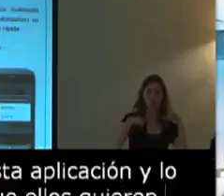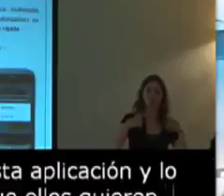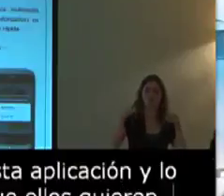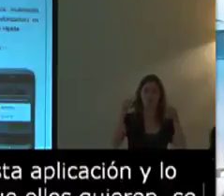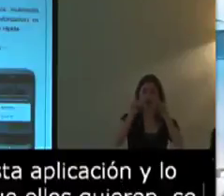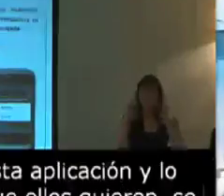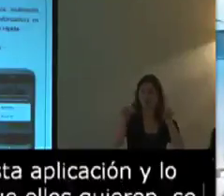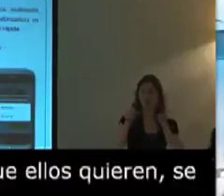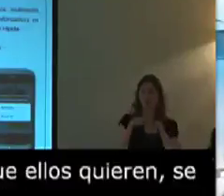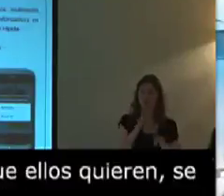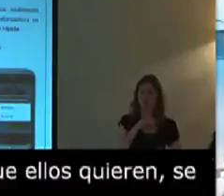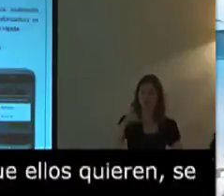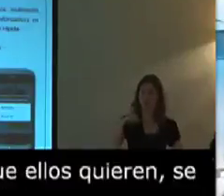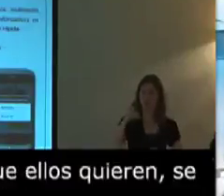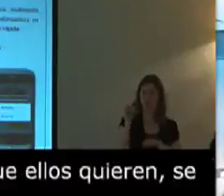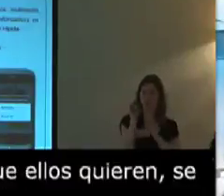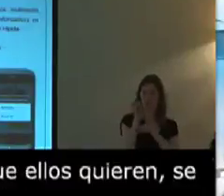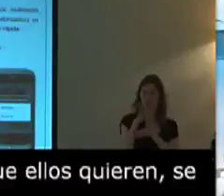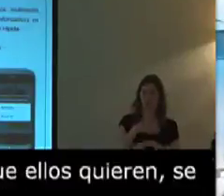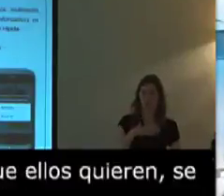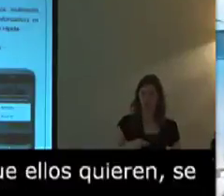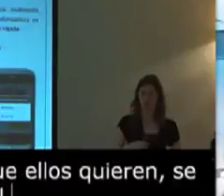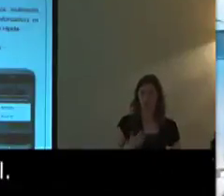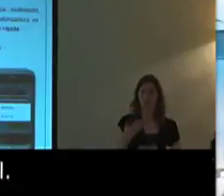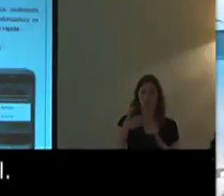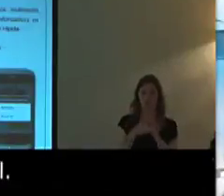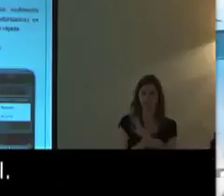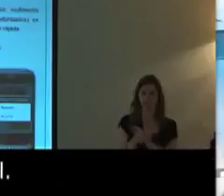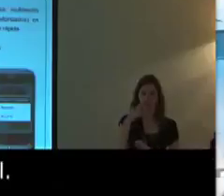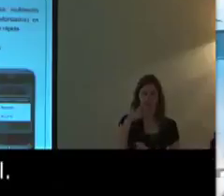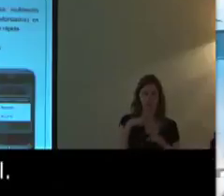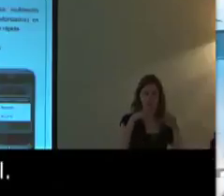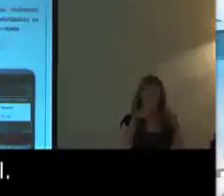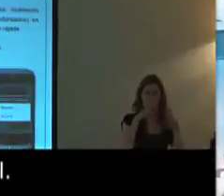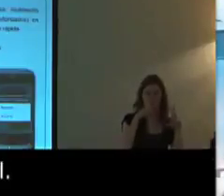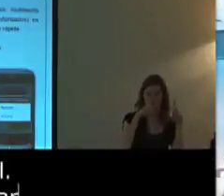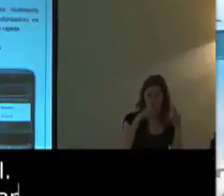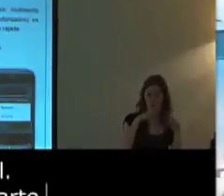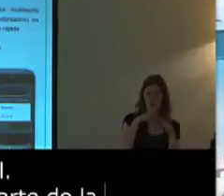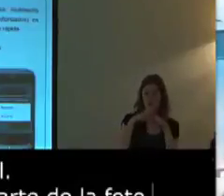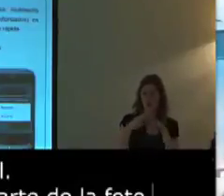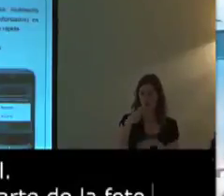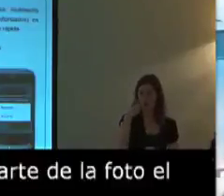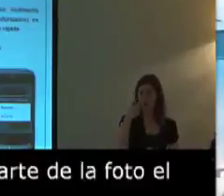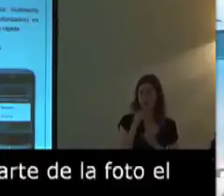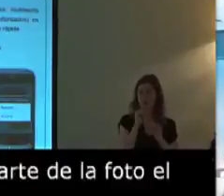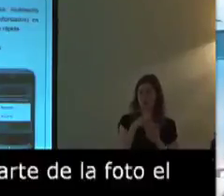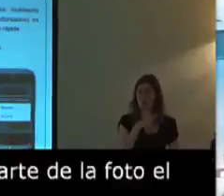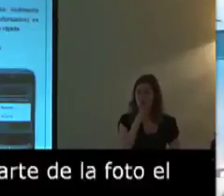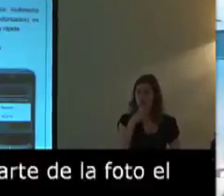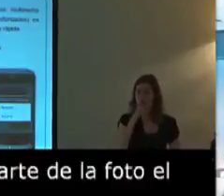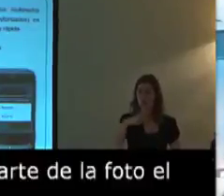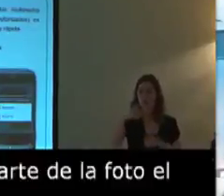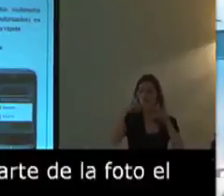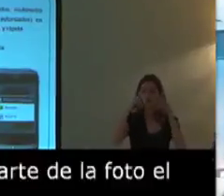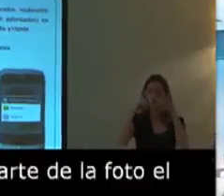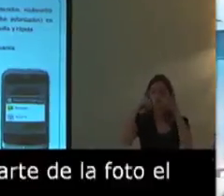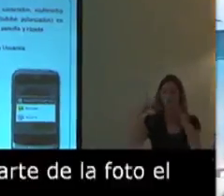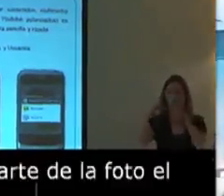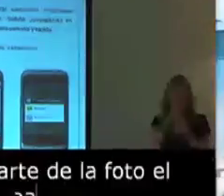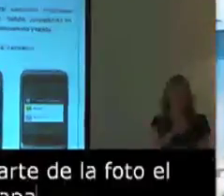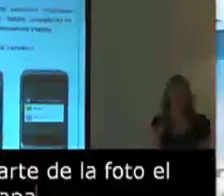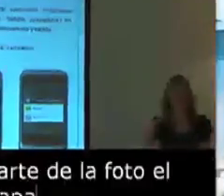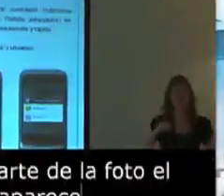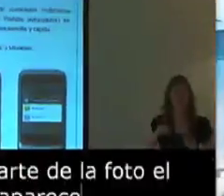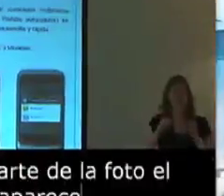And they can also upload a picture. They can upload their own record with a photo, the details, the likes,